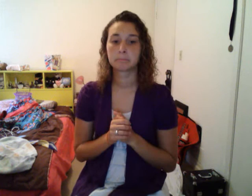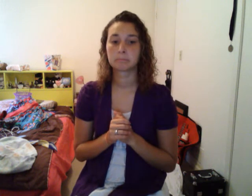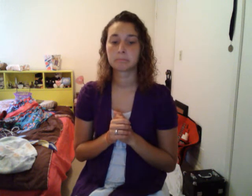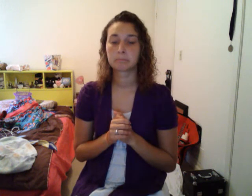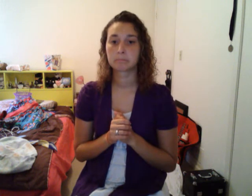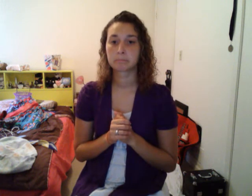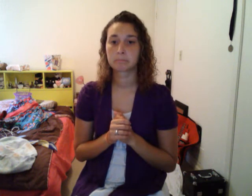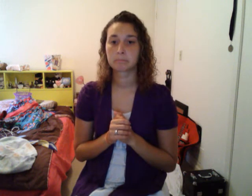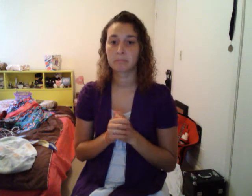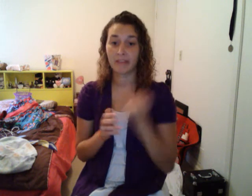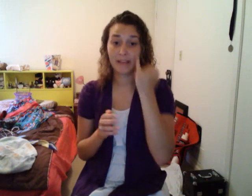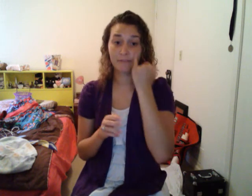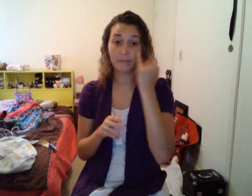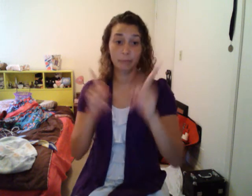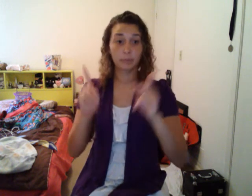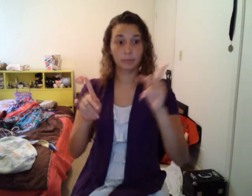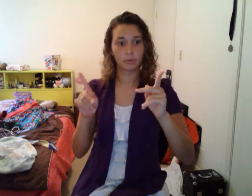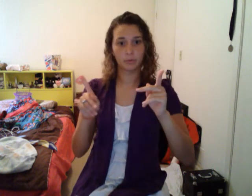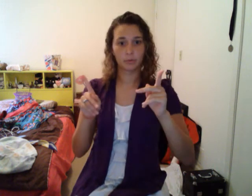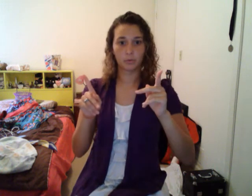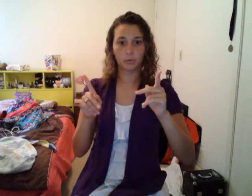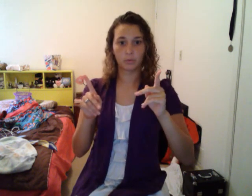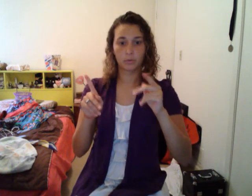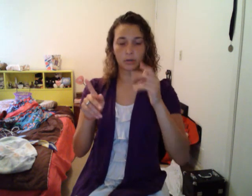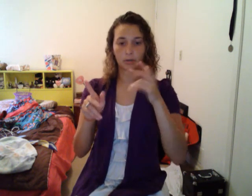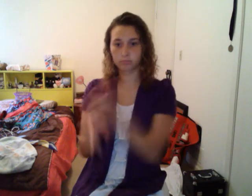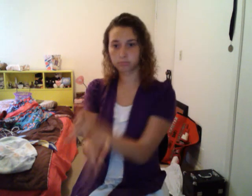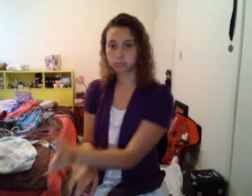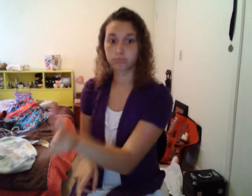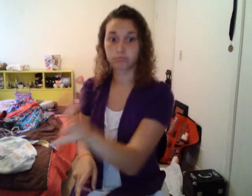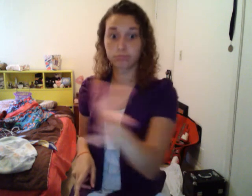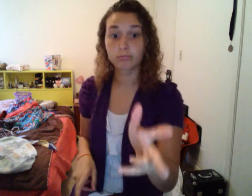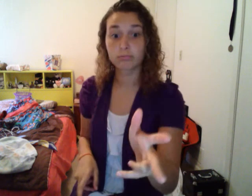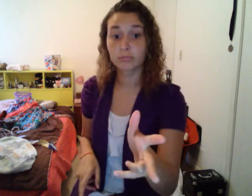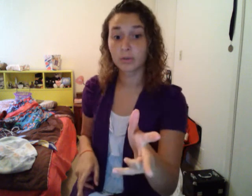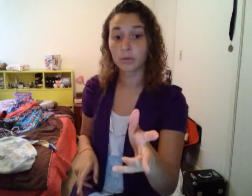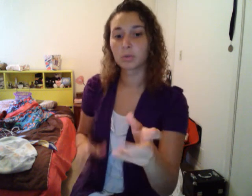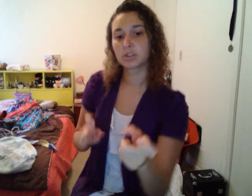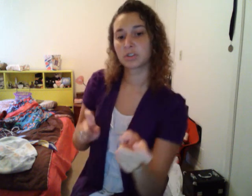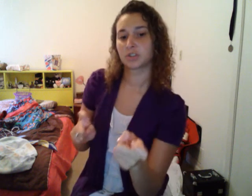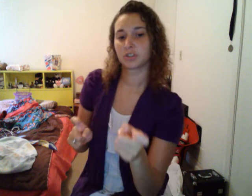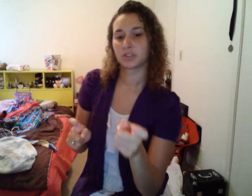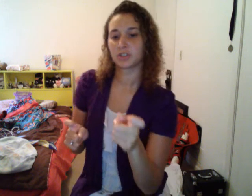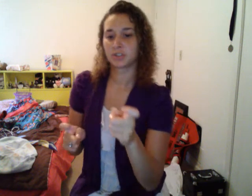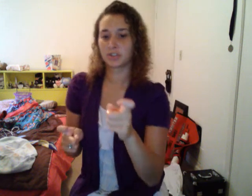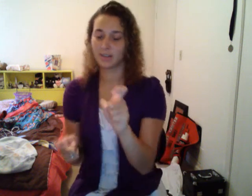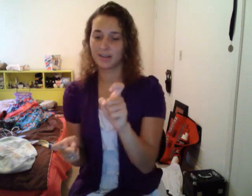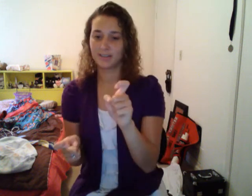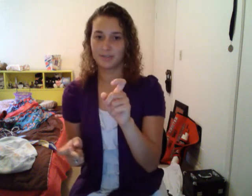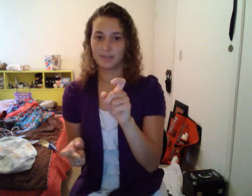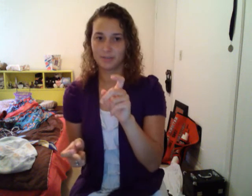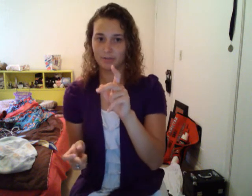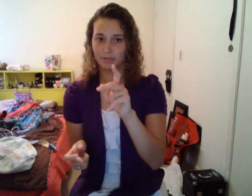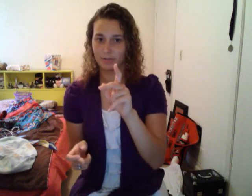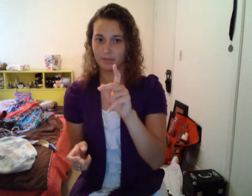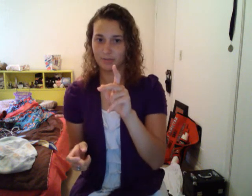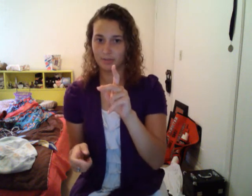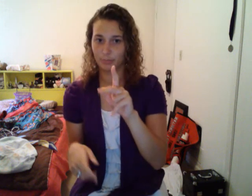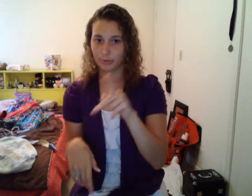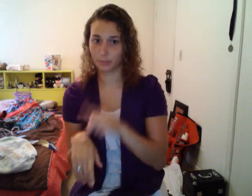those of you in the majority want to adhere to the principle, better that 1 should die so